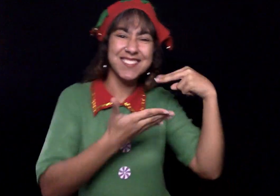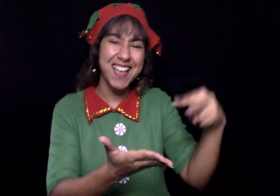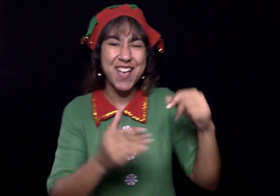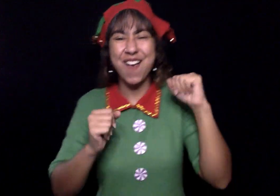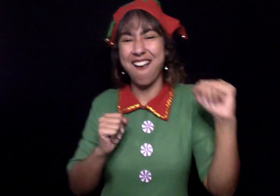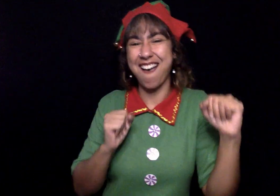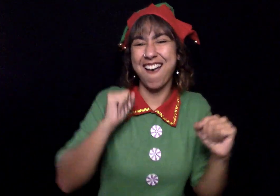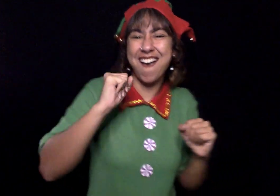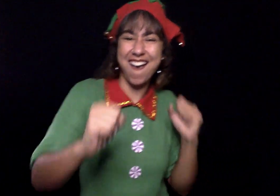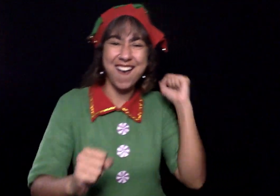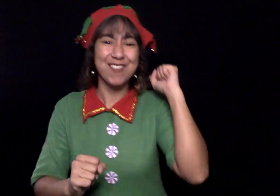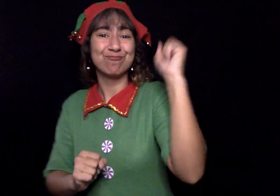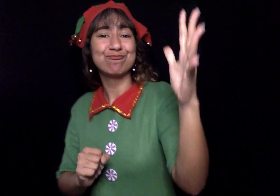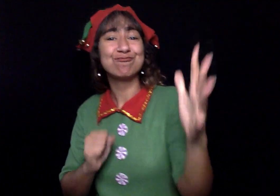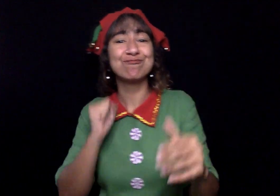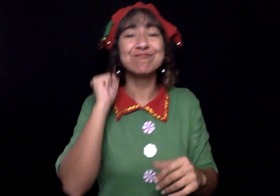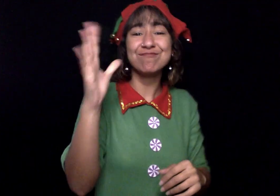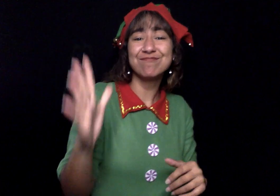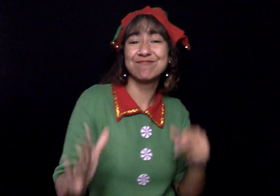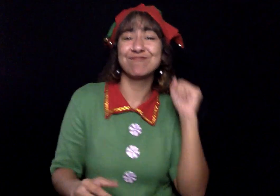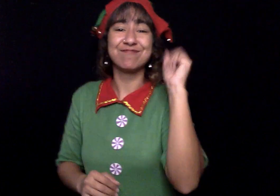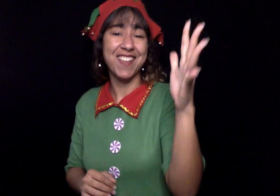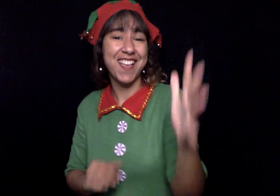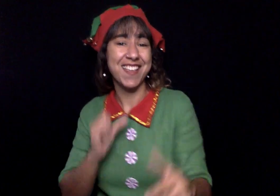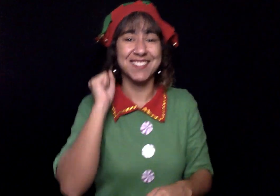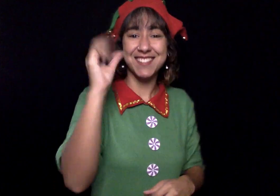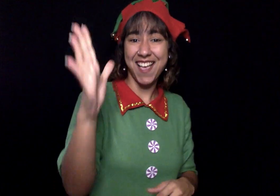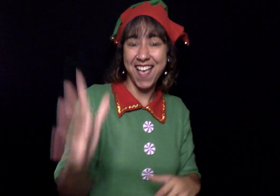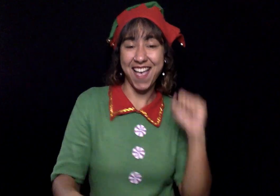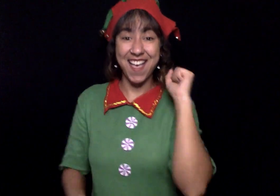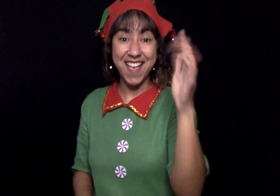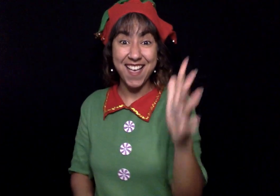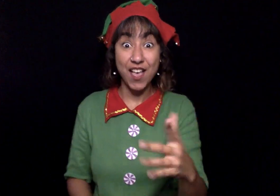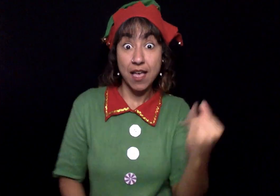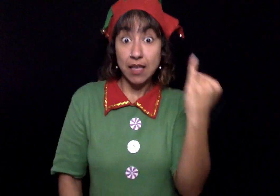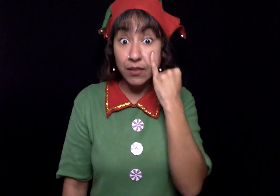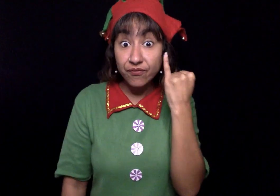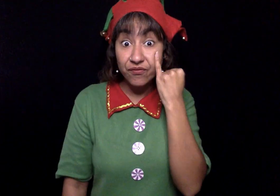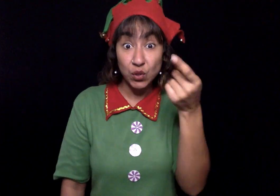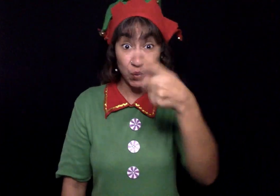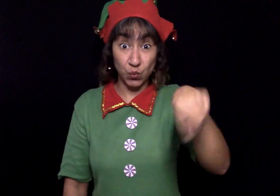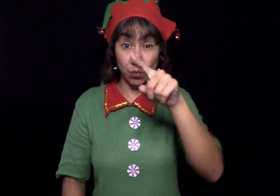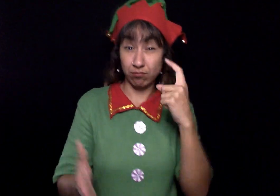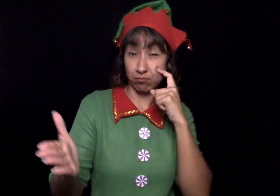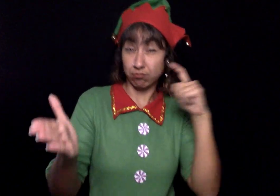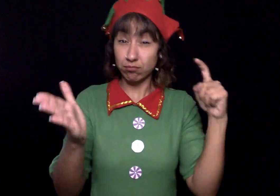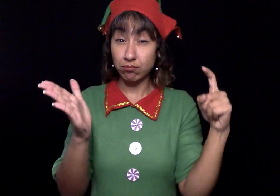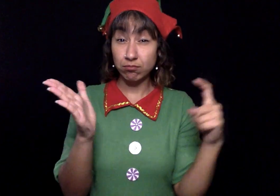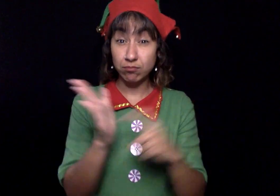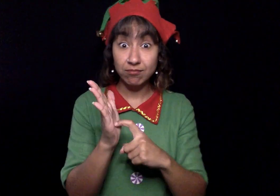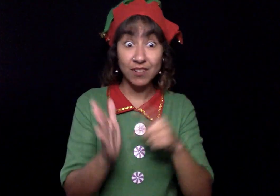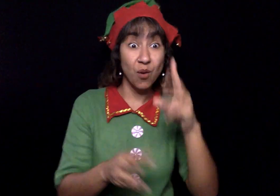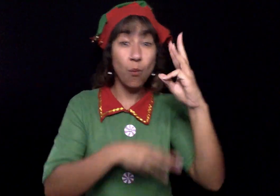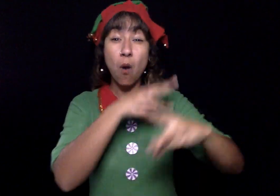melody you can't forget And if you want to join in a little harmony It'll keep the world from tearing